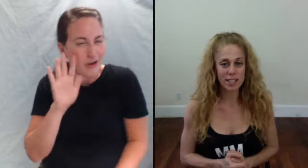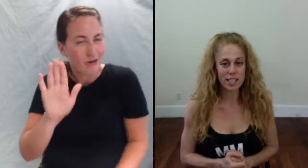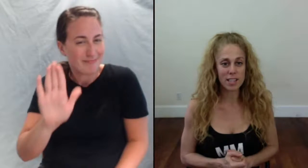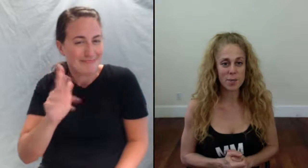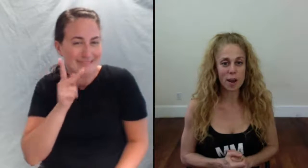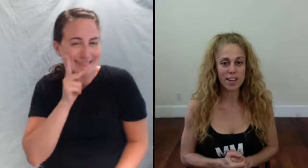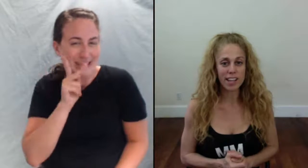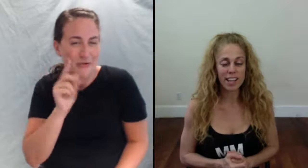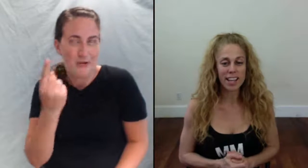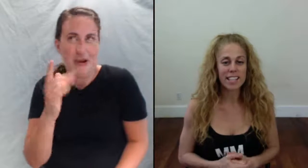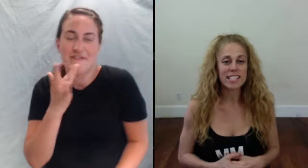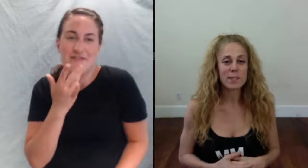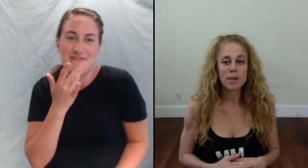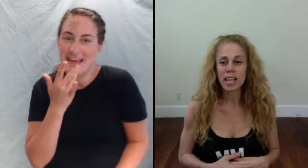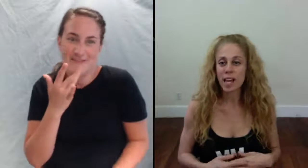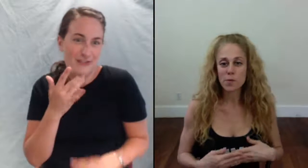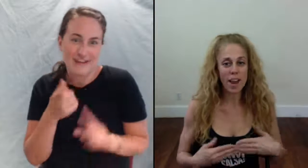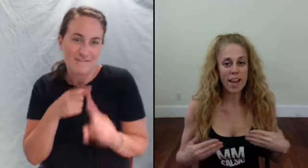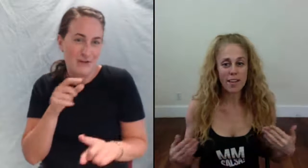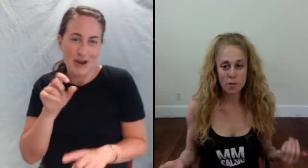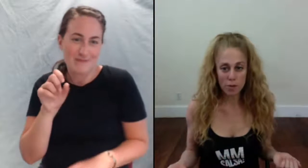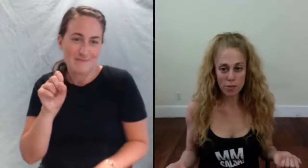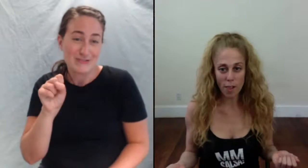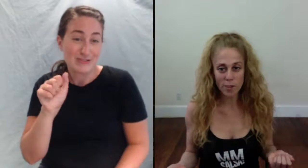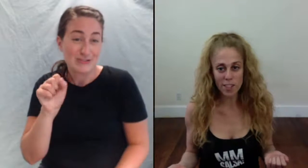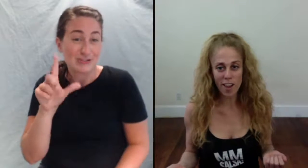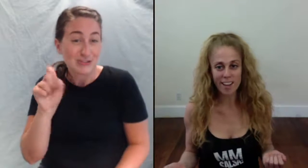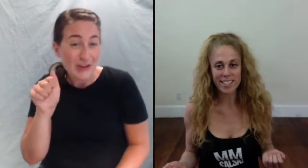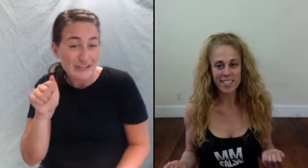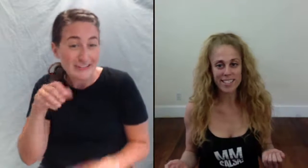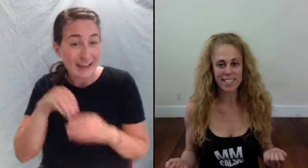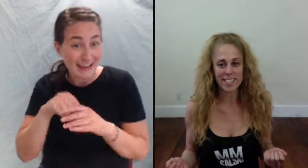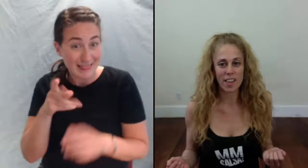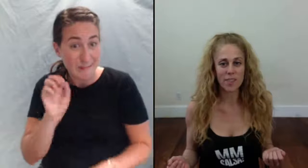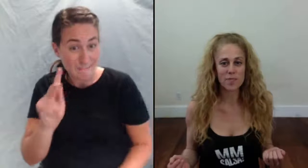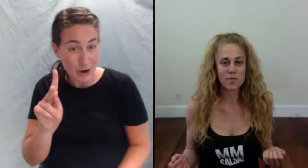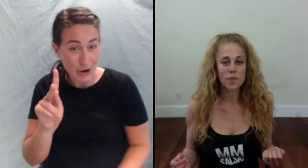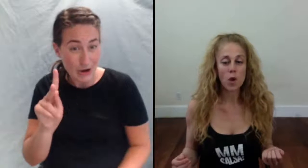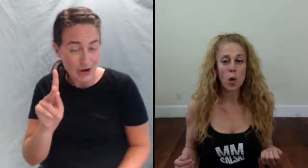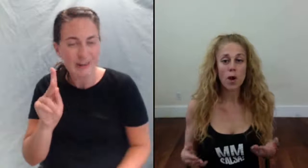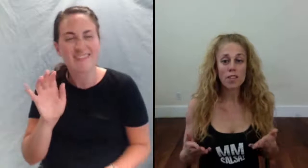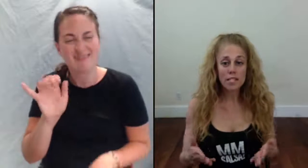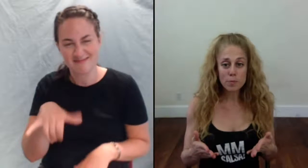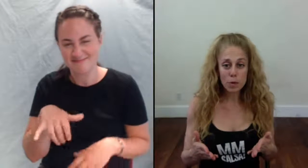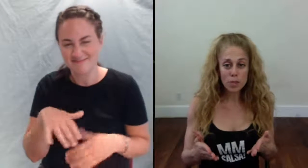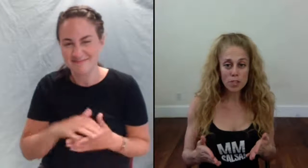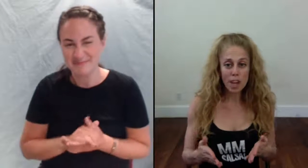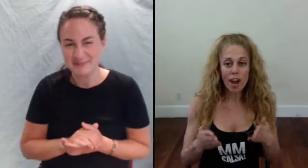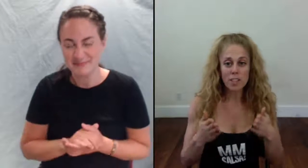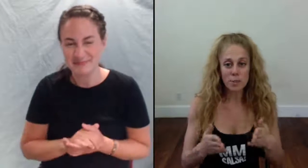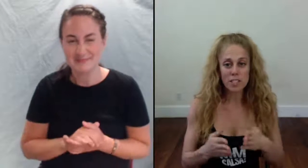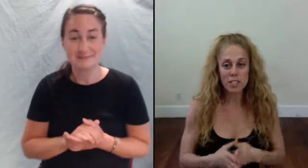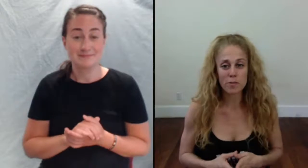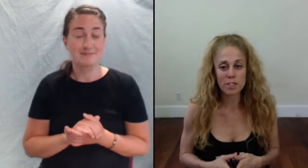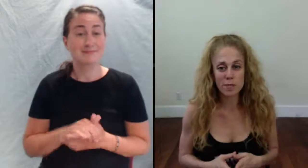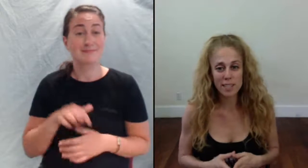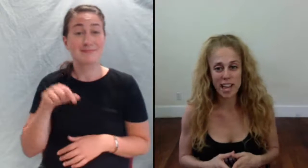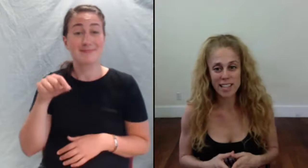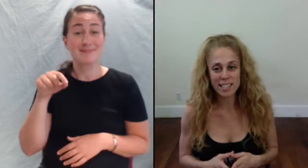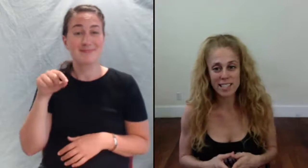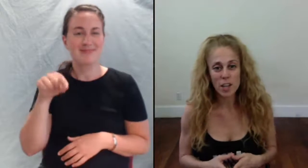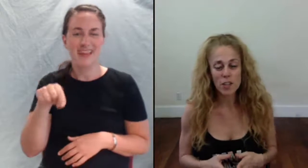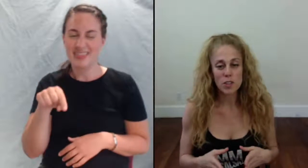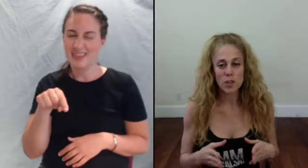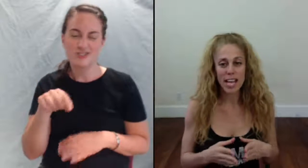things from Salsa in the Park, the Timba line where everyone follows along and dances together. Well, these moves are specially for